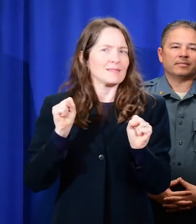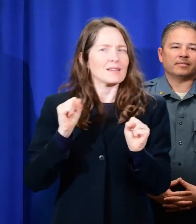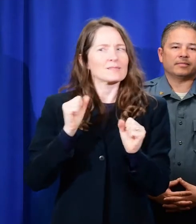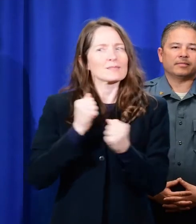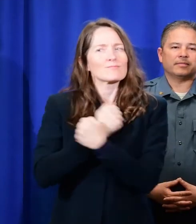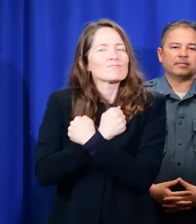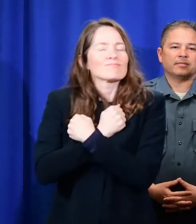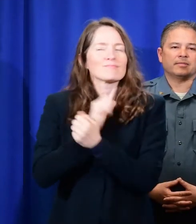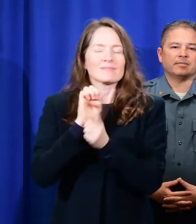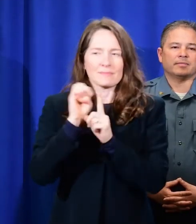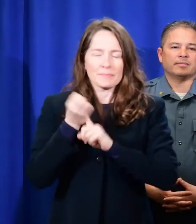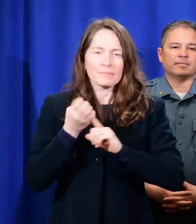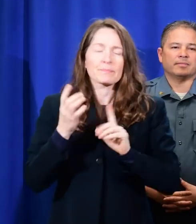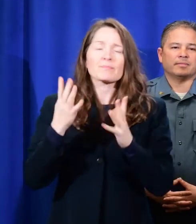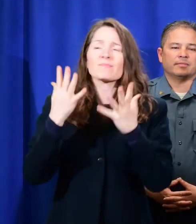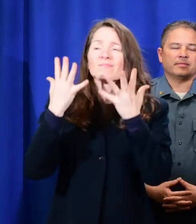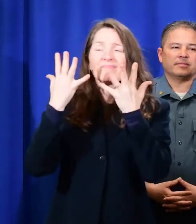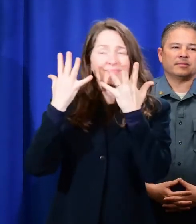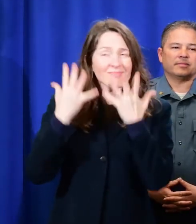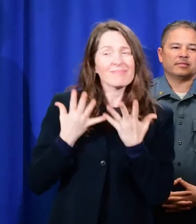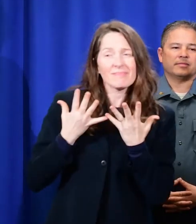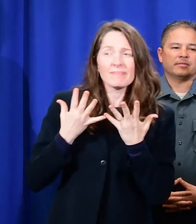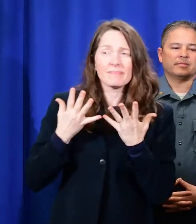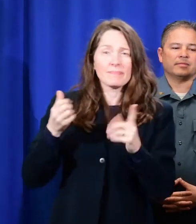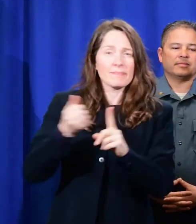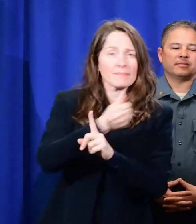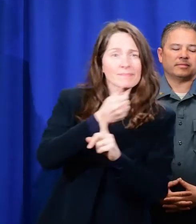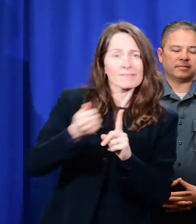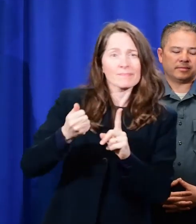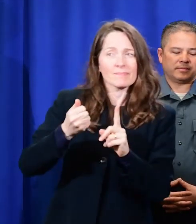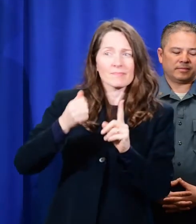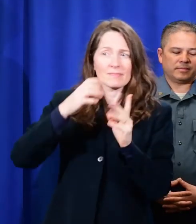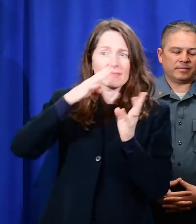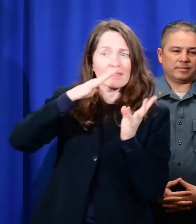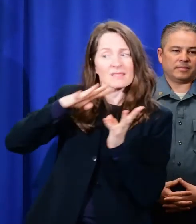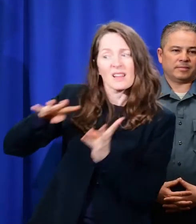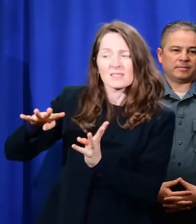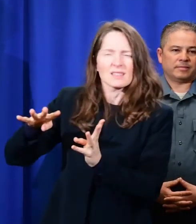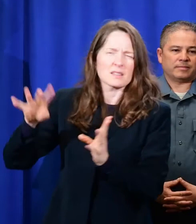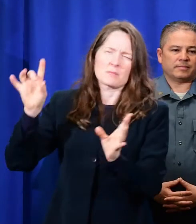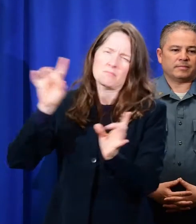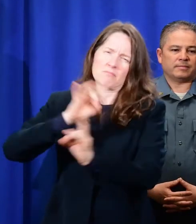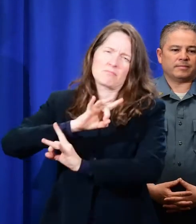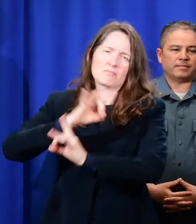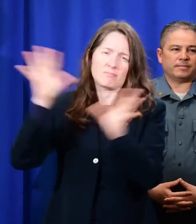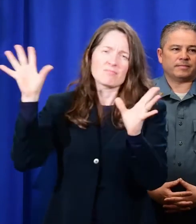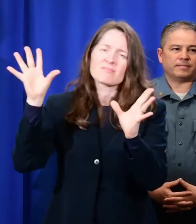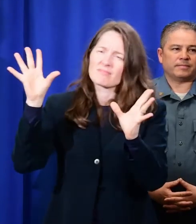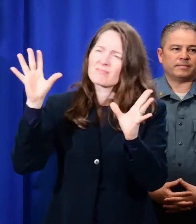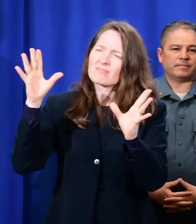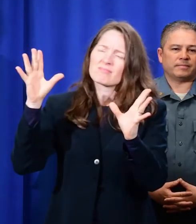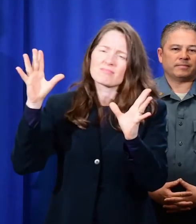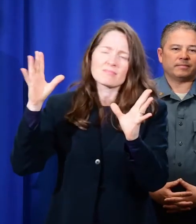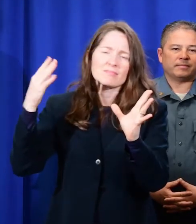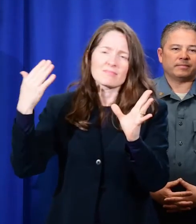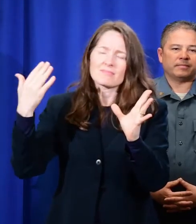Unfortunately, abuse and neglect are a tragic reality that many children in our community still face